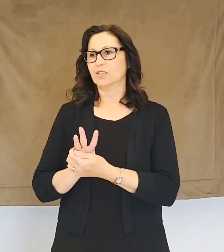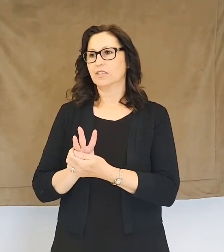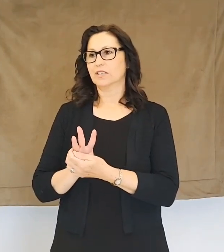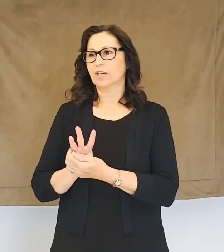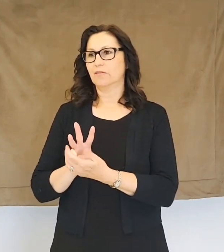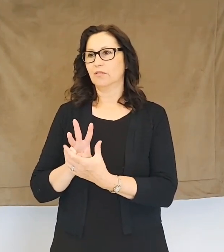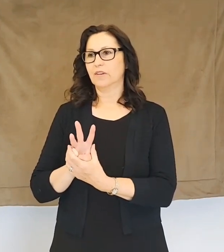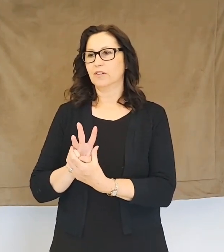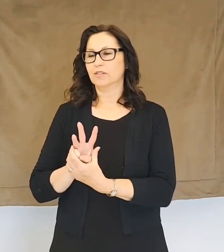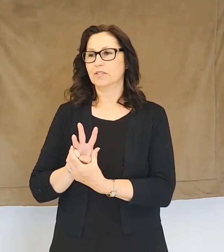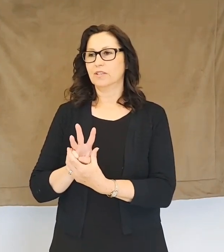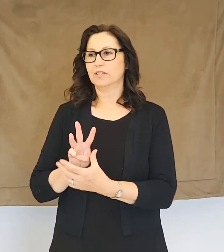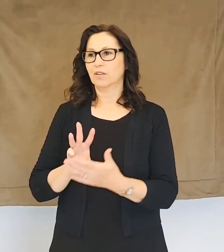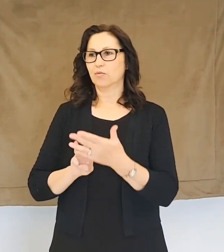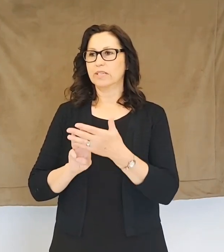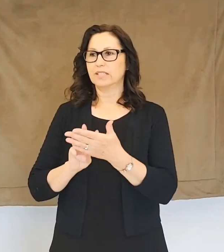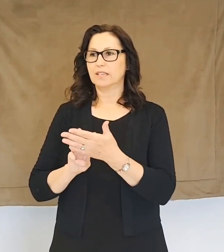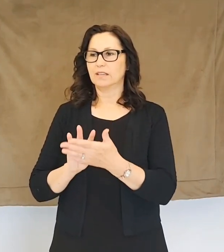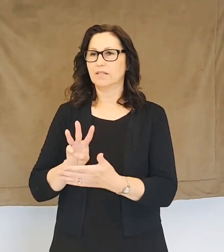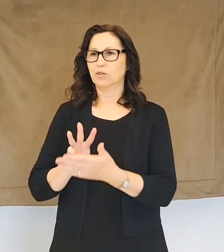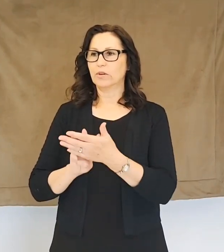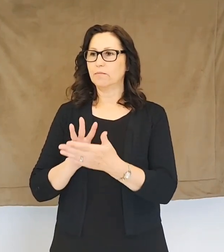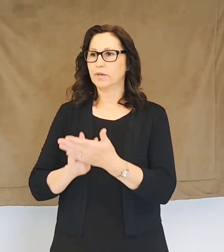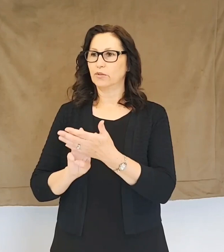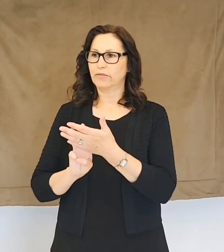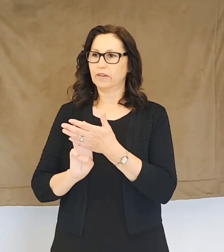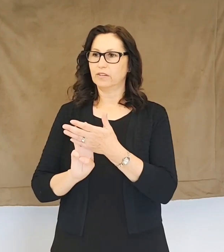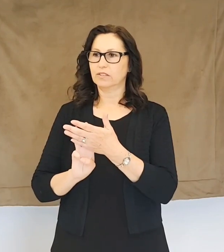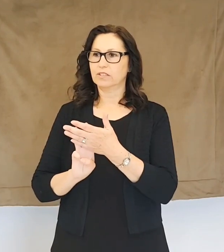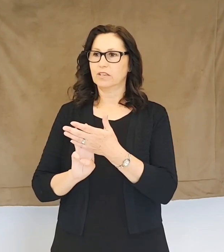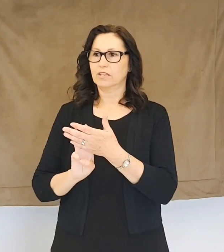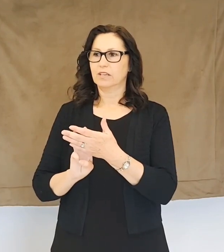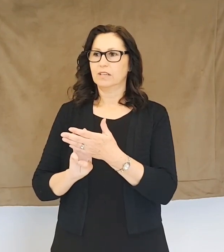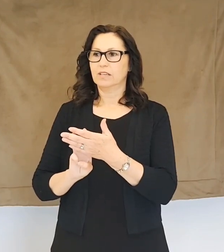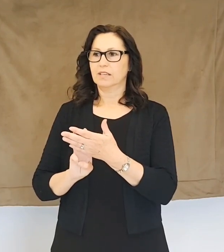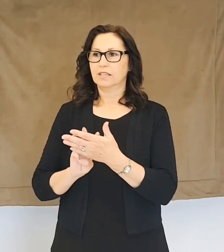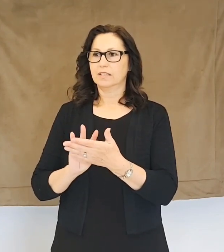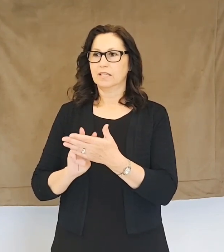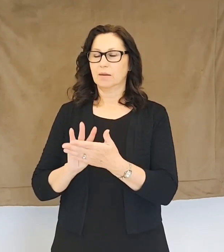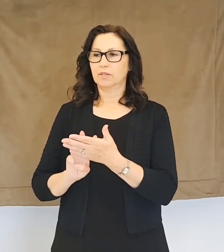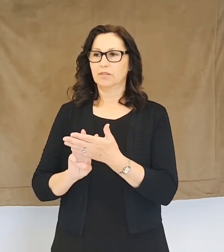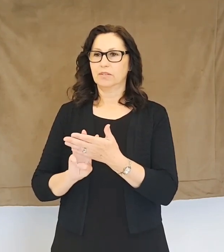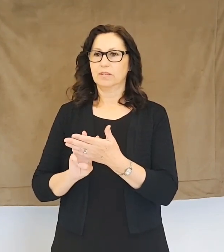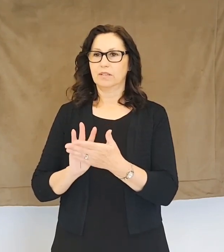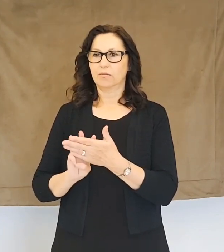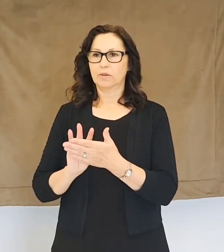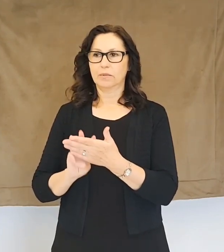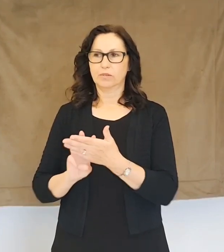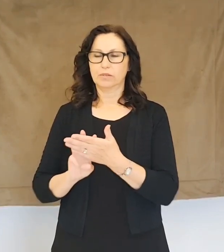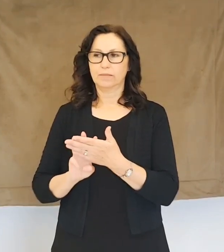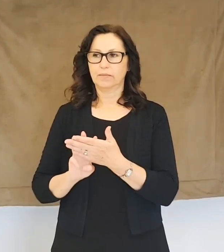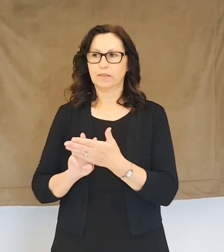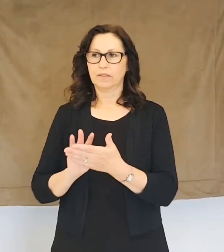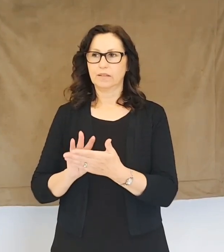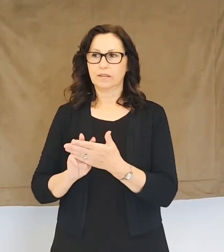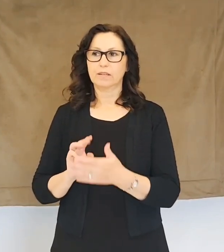center of your fingers, the three middle fingers is the W, the three middle.